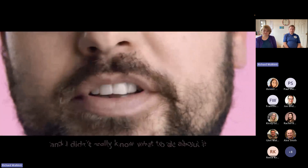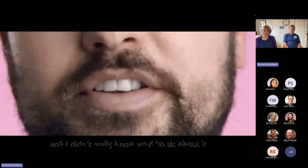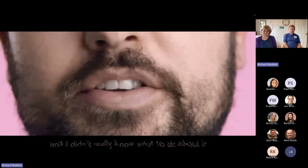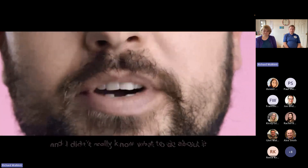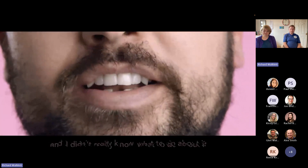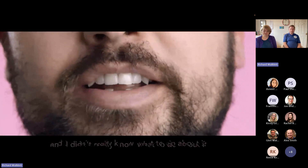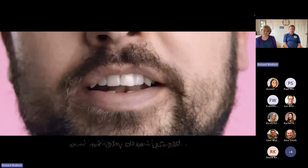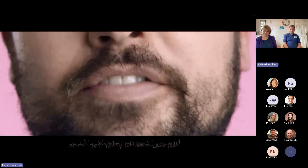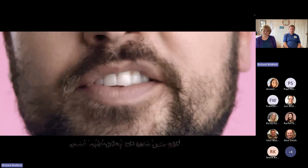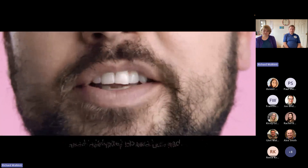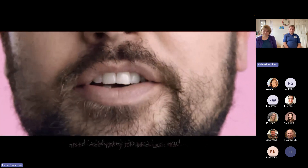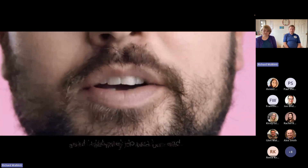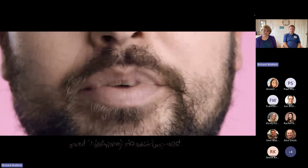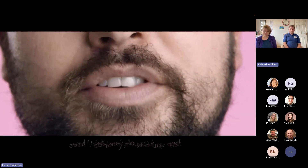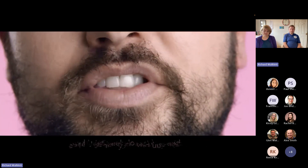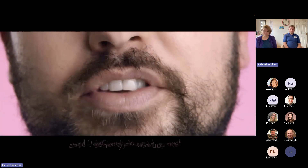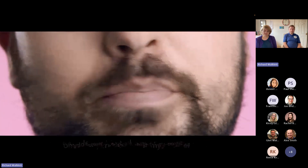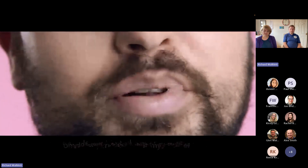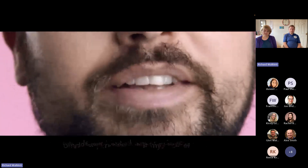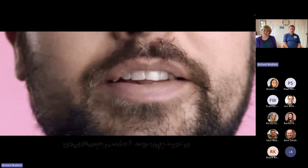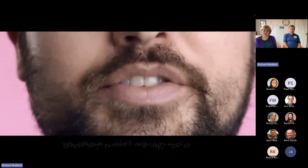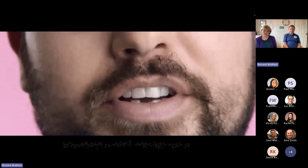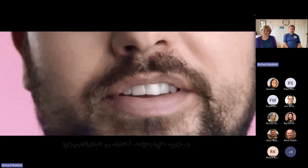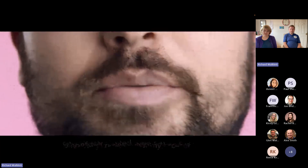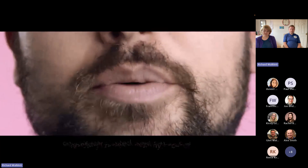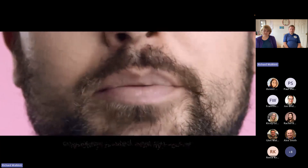know what to do about it. I just told myself completely busted with